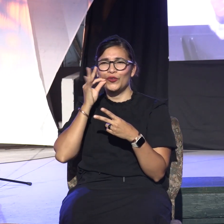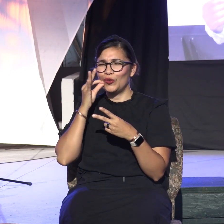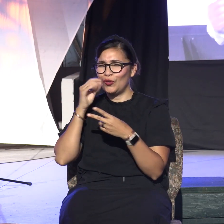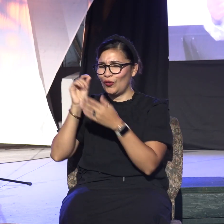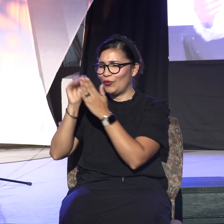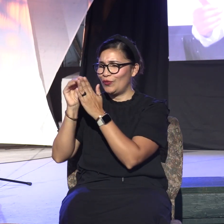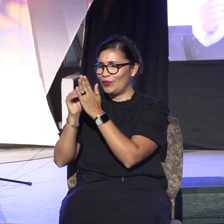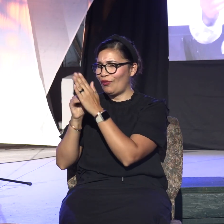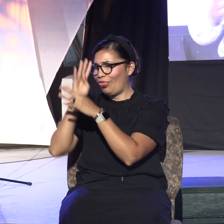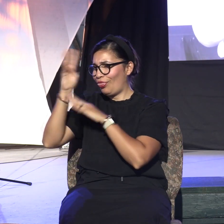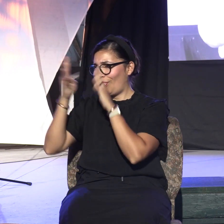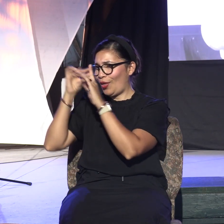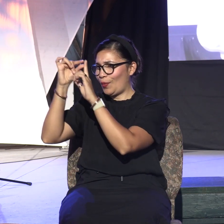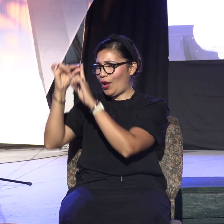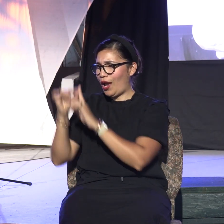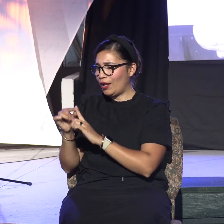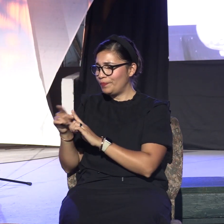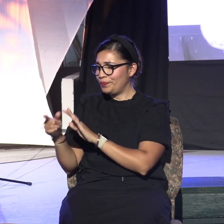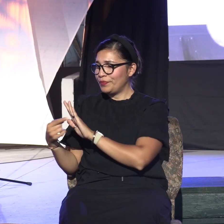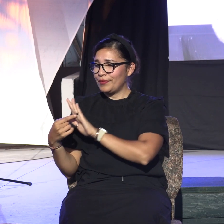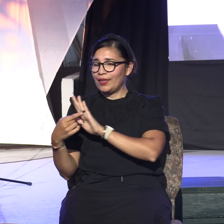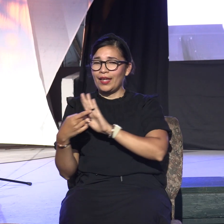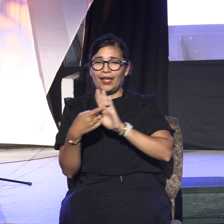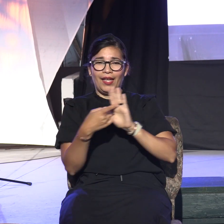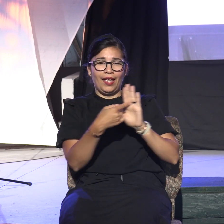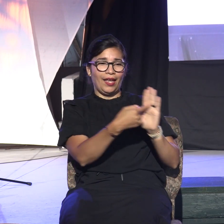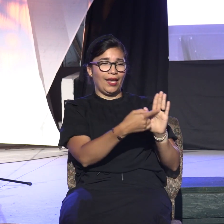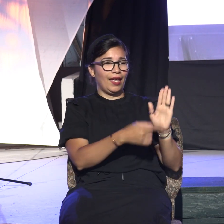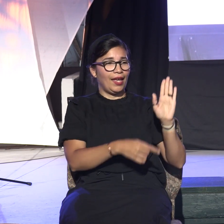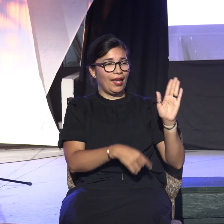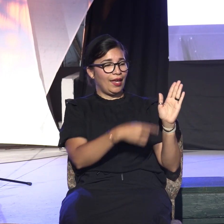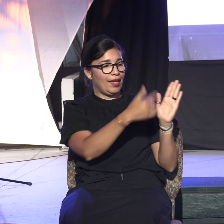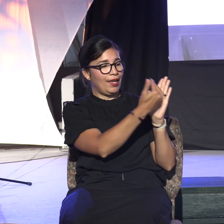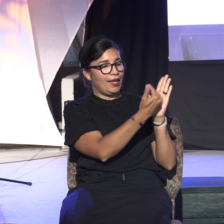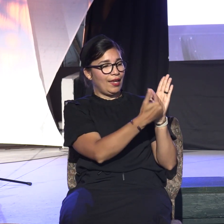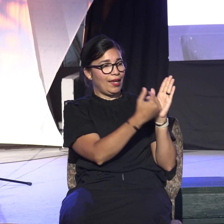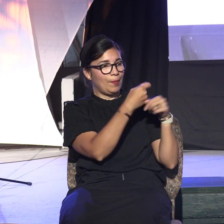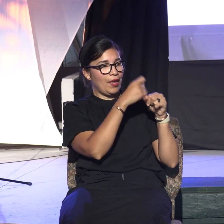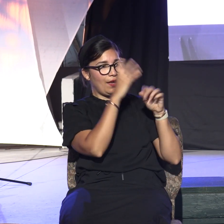I'll even give you a $5 bonus word,